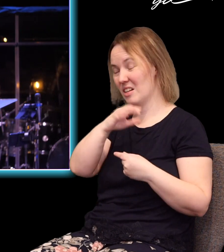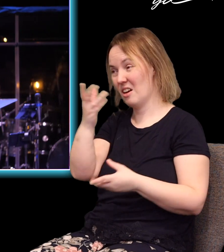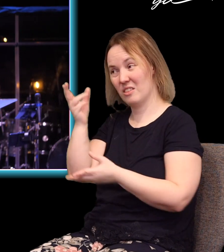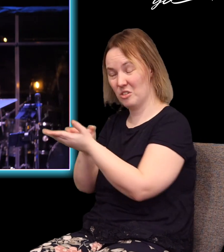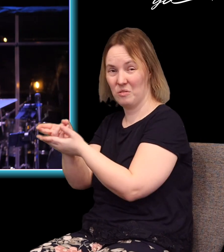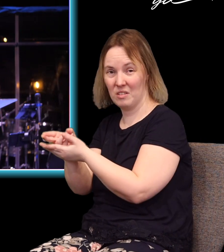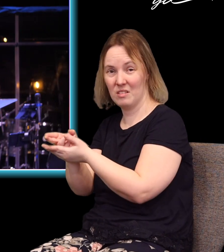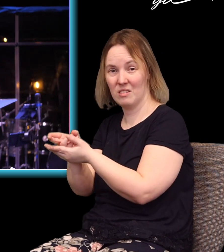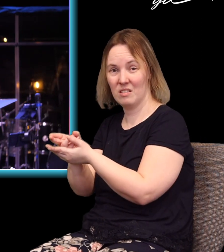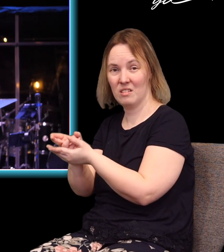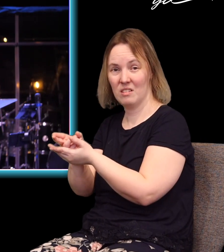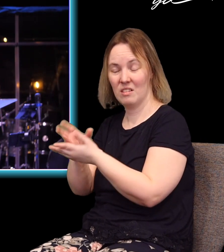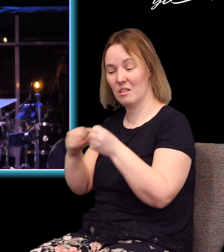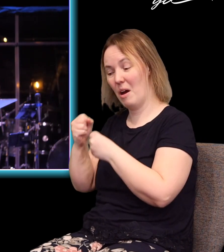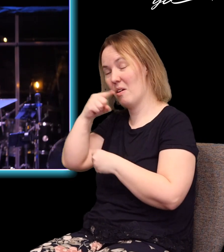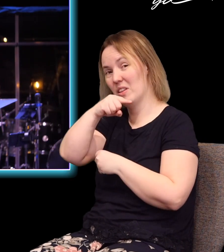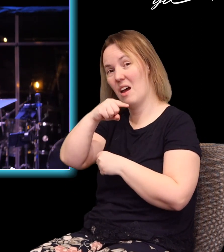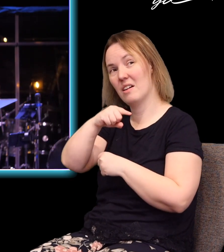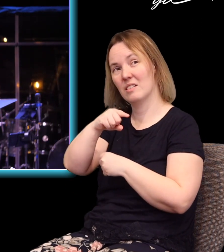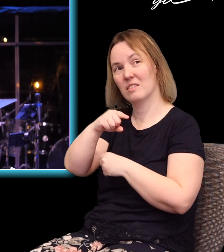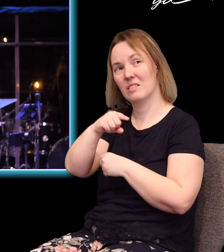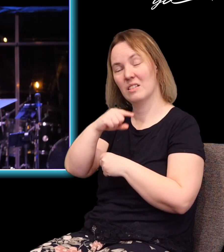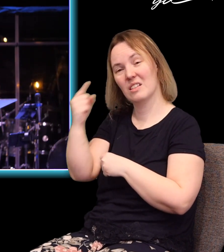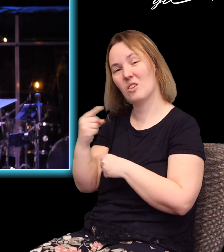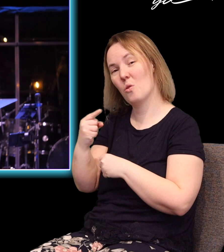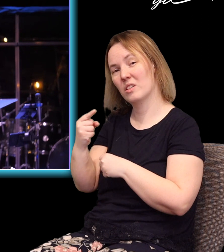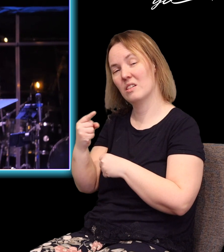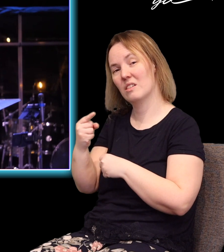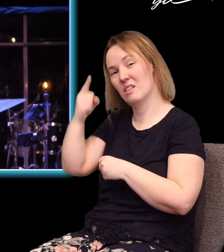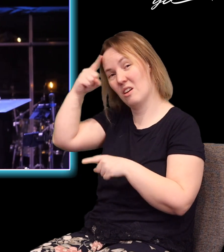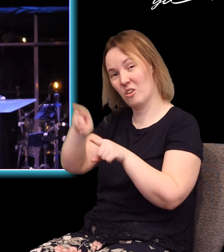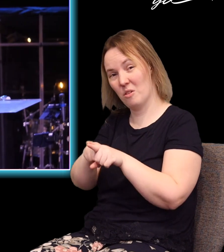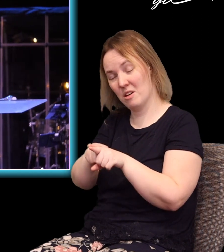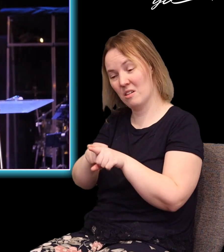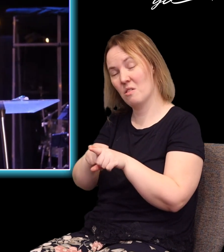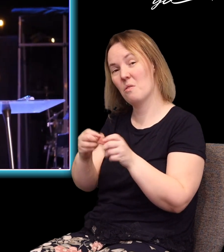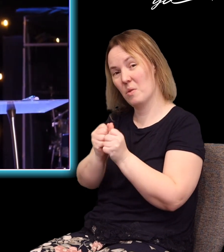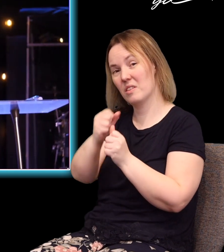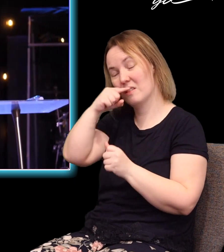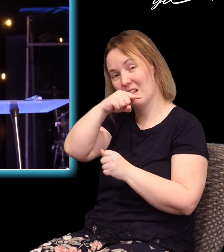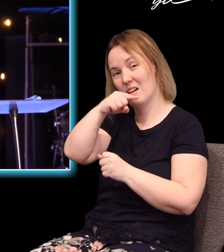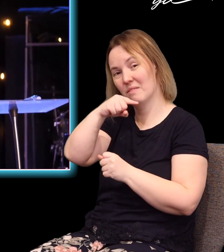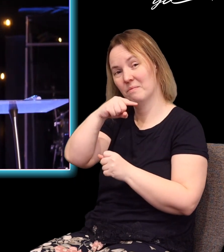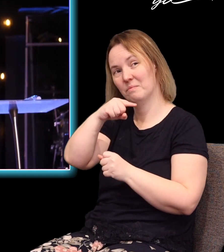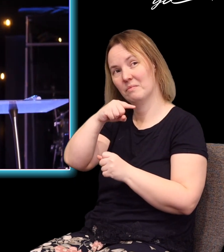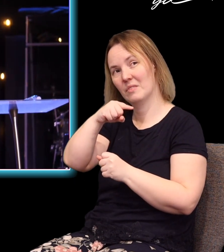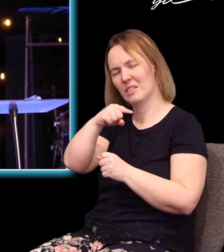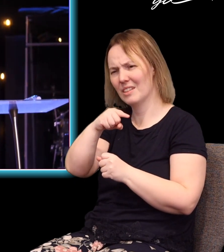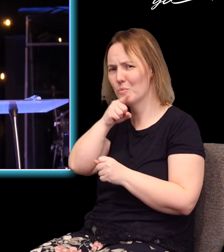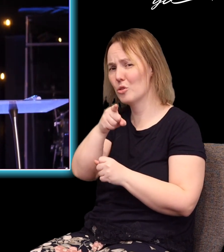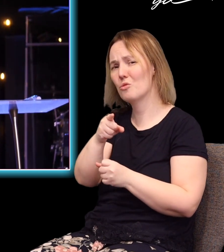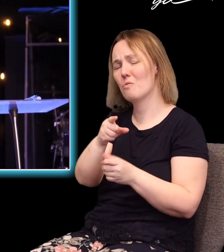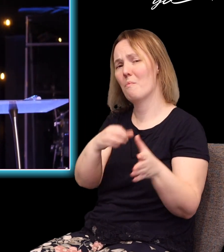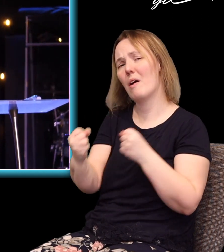truth. The power of a lie is only in our agreement with that lie.